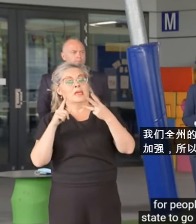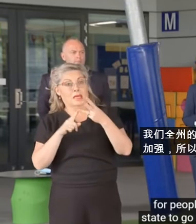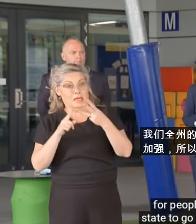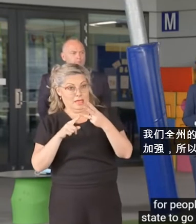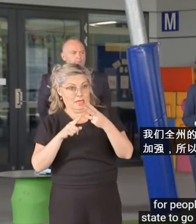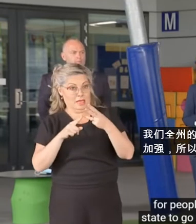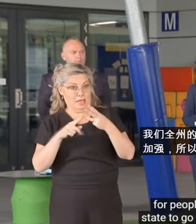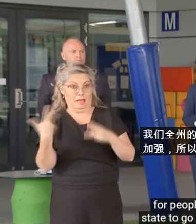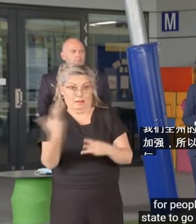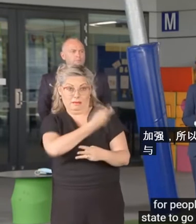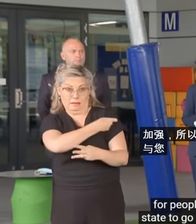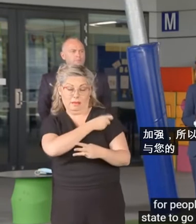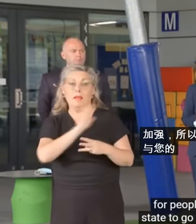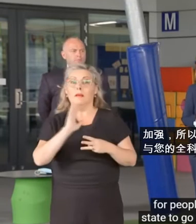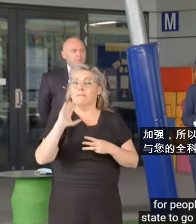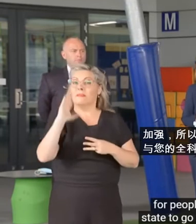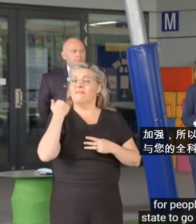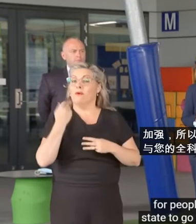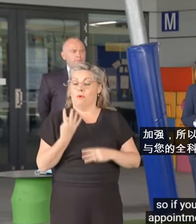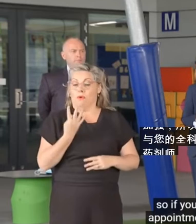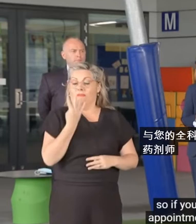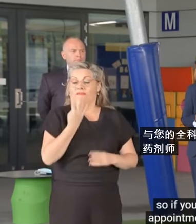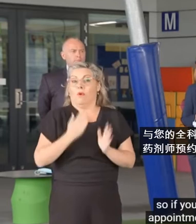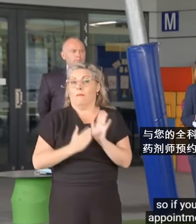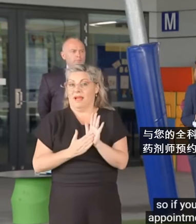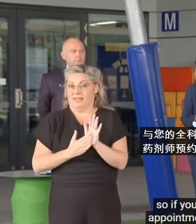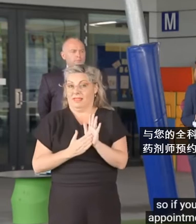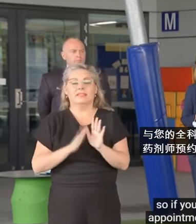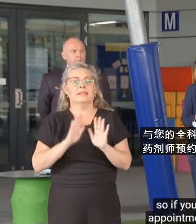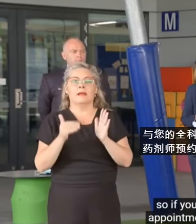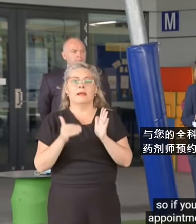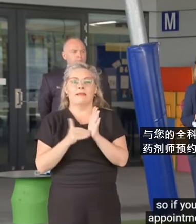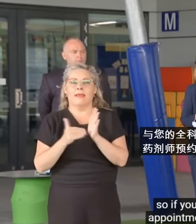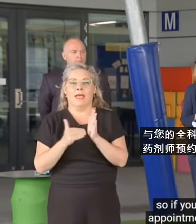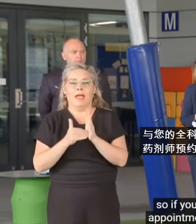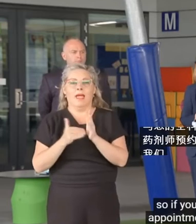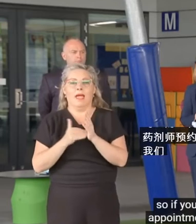boosted. So if you haven't made an appointment with your GP or your pharmacist,